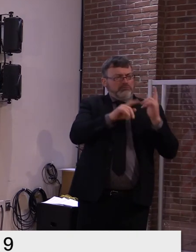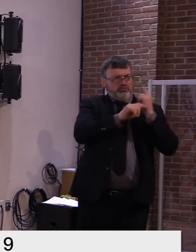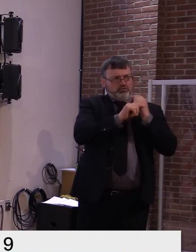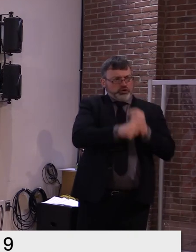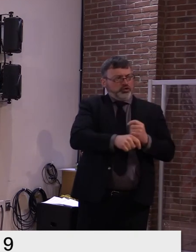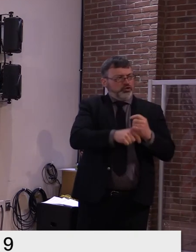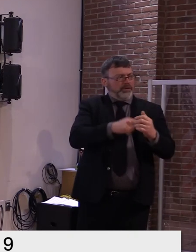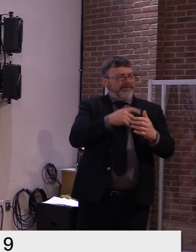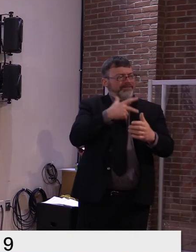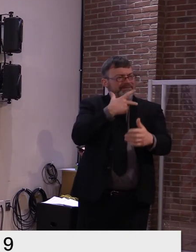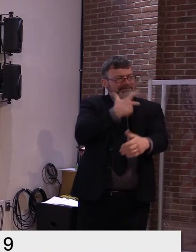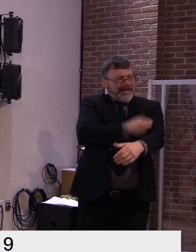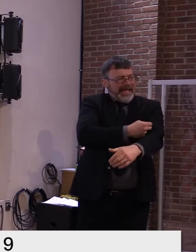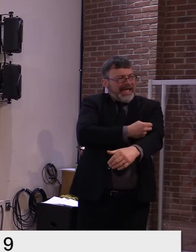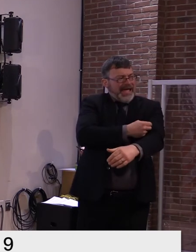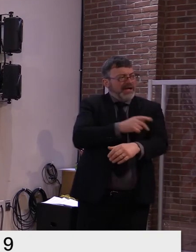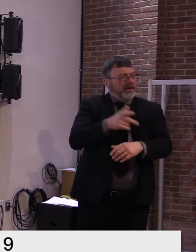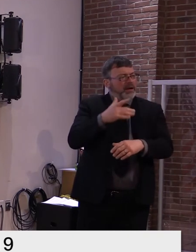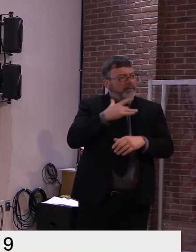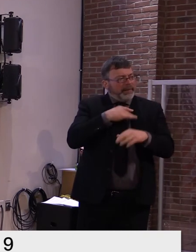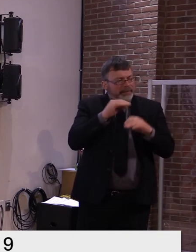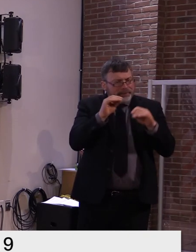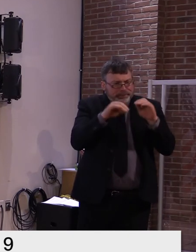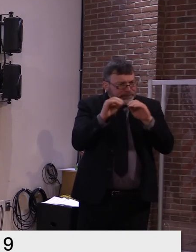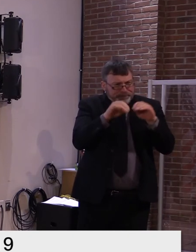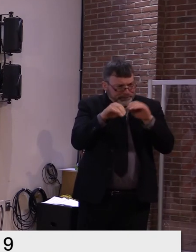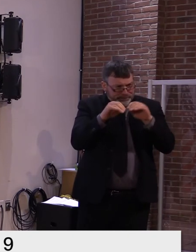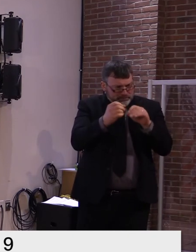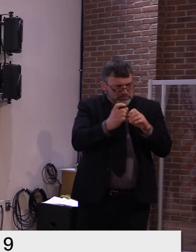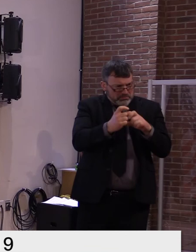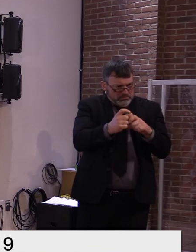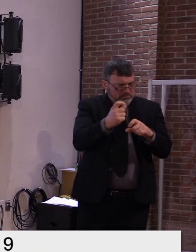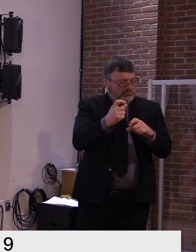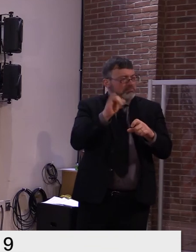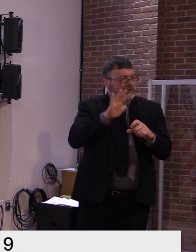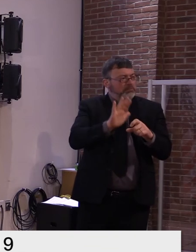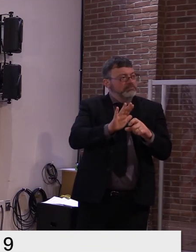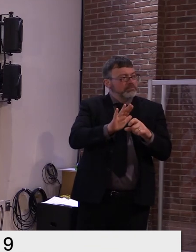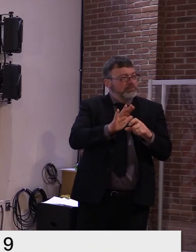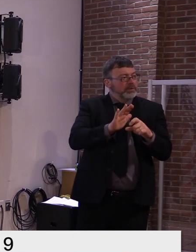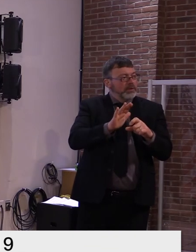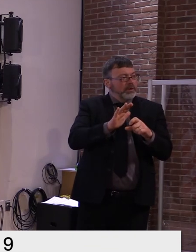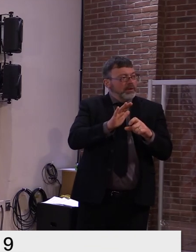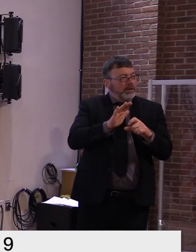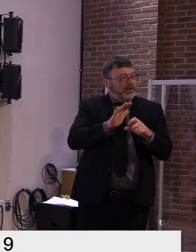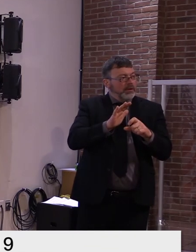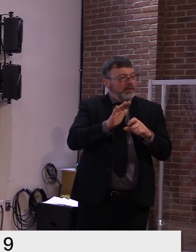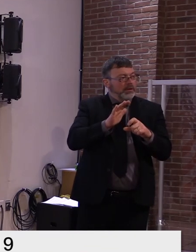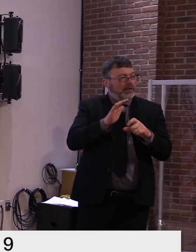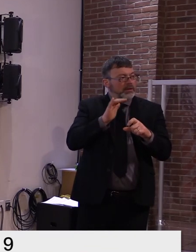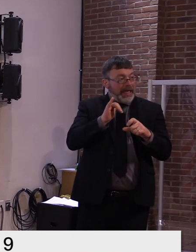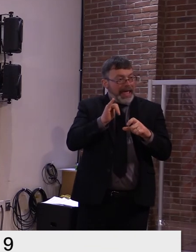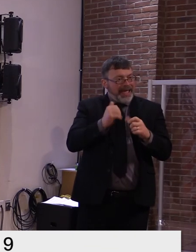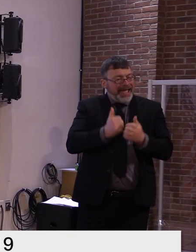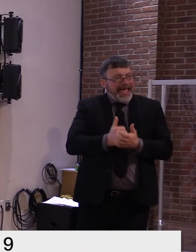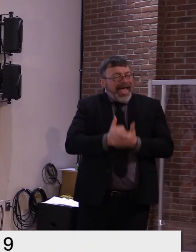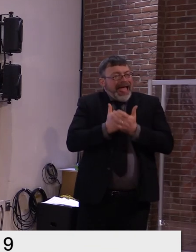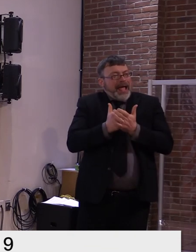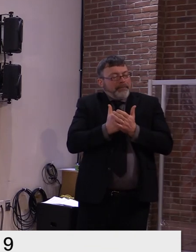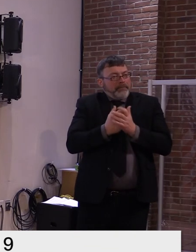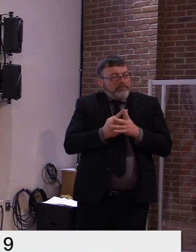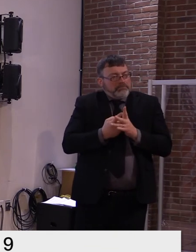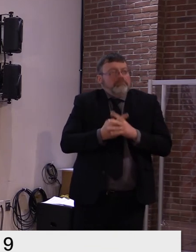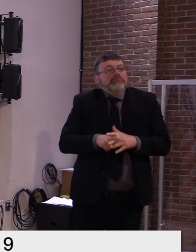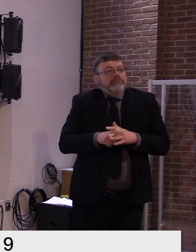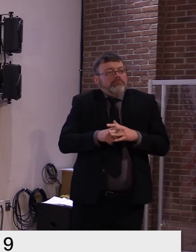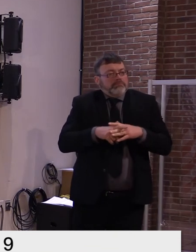adjuvants in them to jumpstart the immune system like in the old days, it was mercury, and then they switched